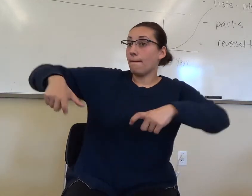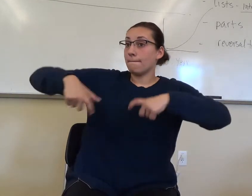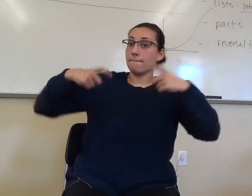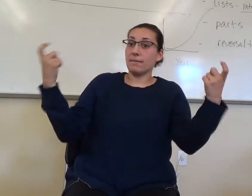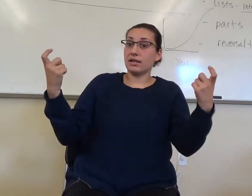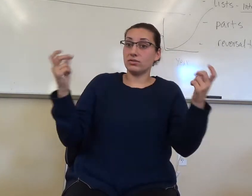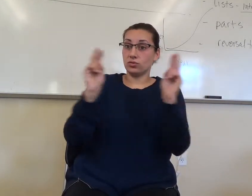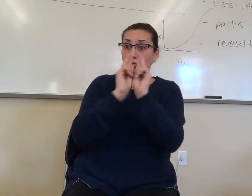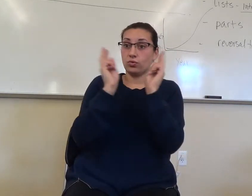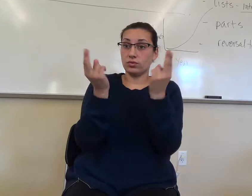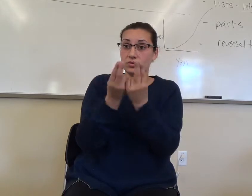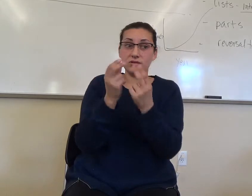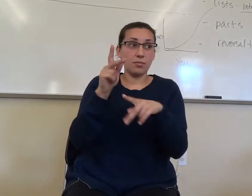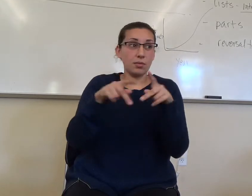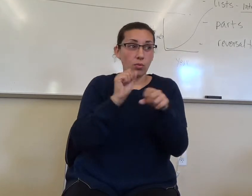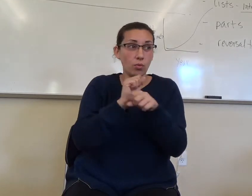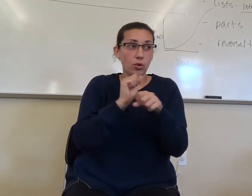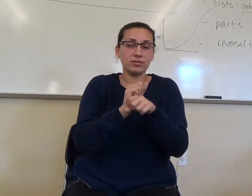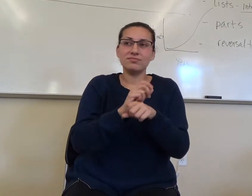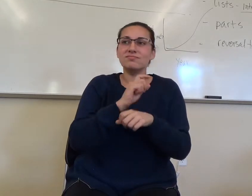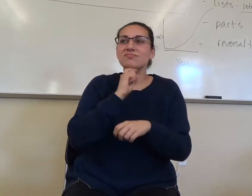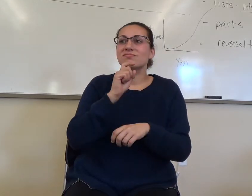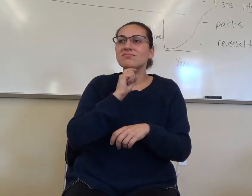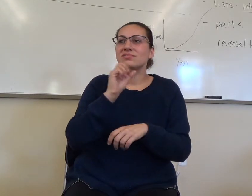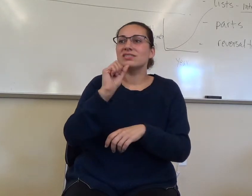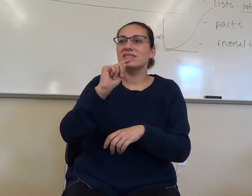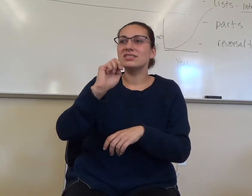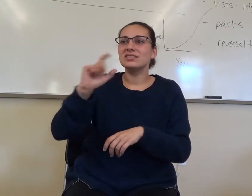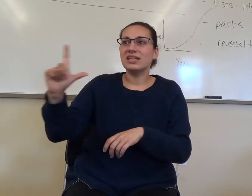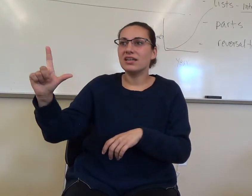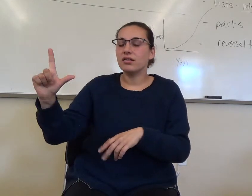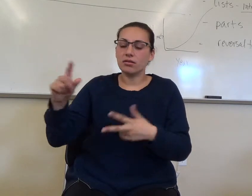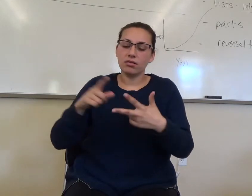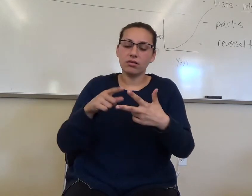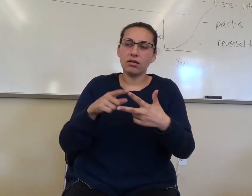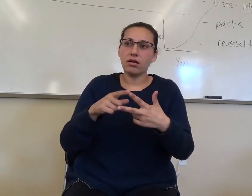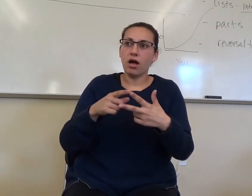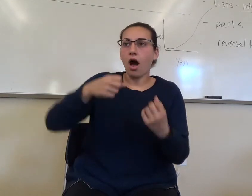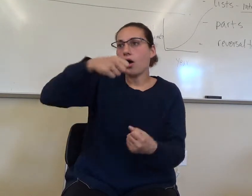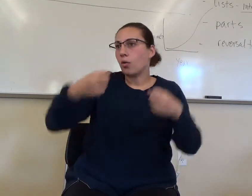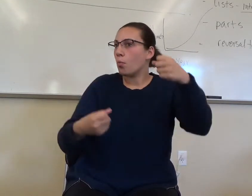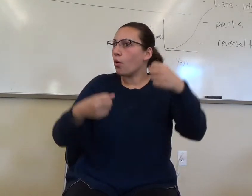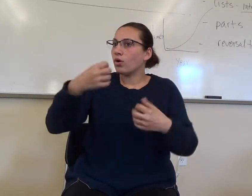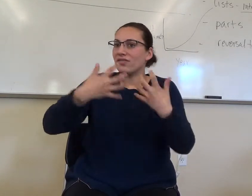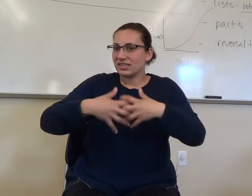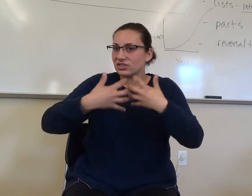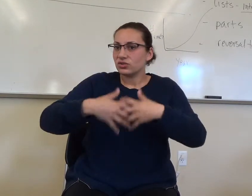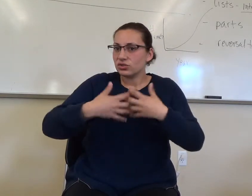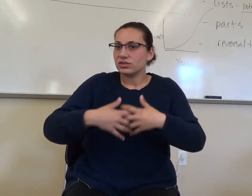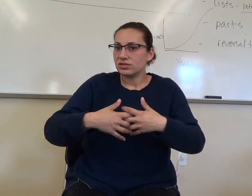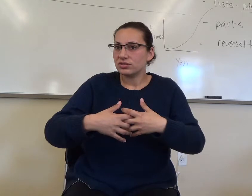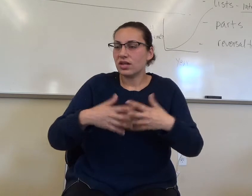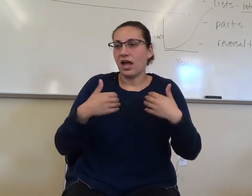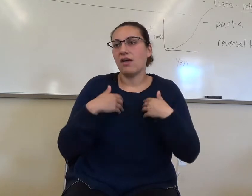people who worked in the steel mills, the automotive industry, that kind of thing, were most of the labor unions,